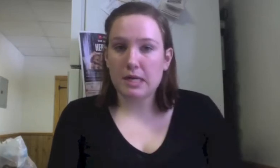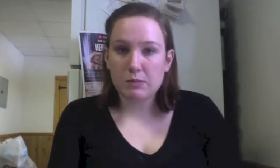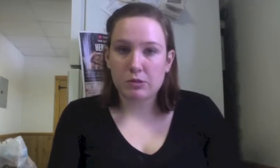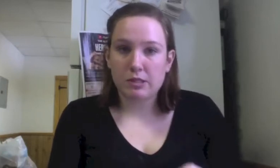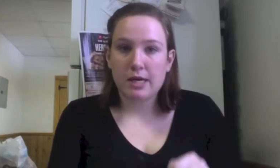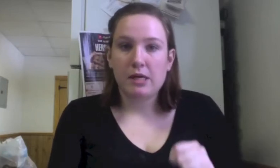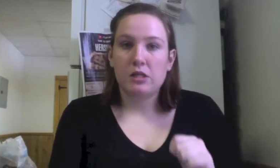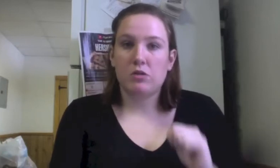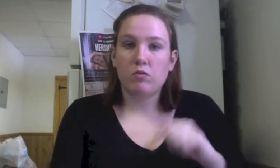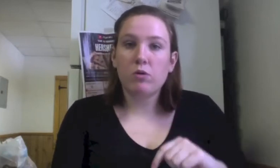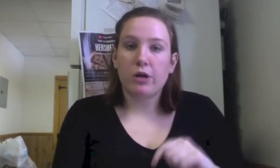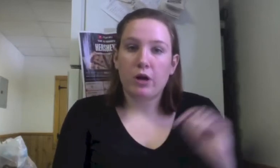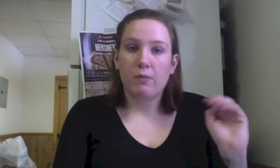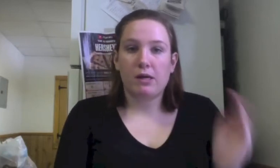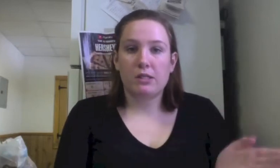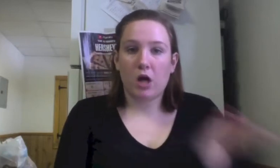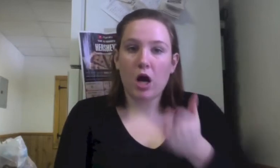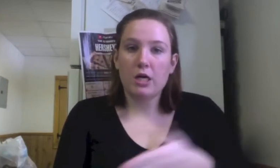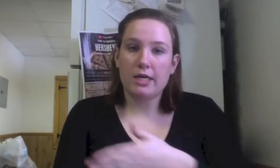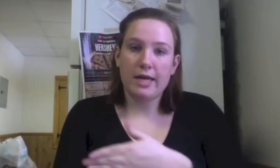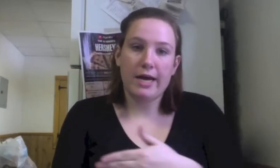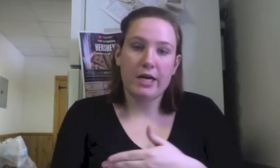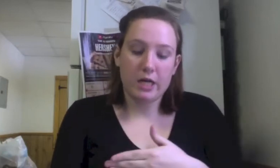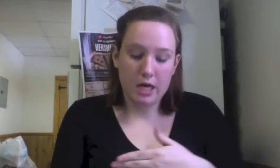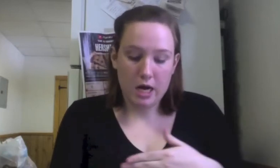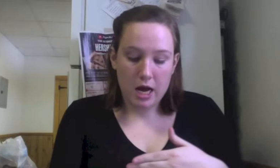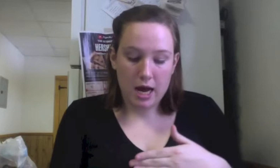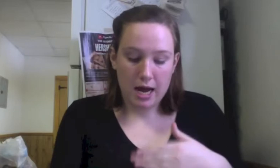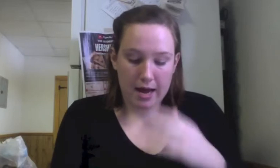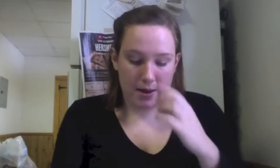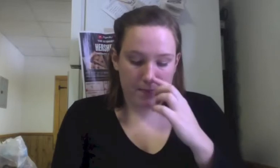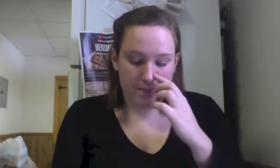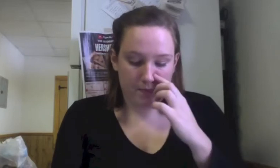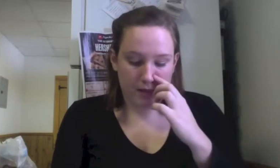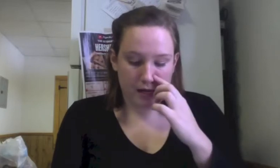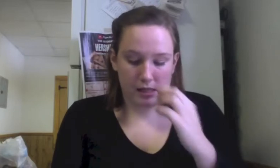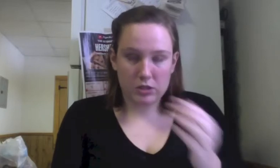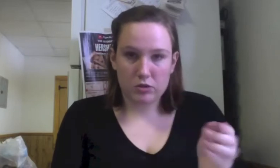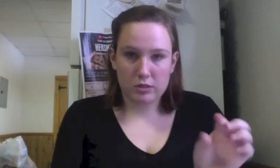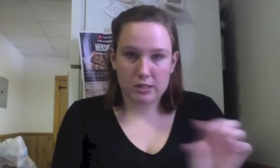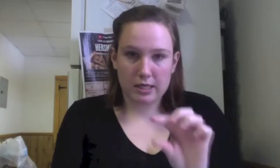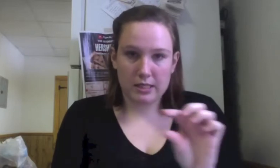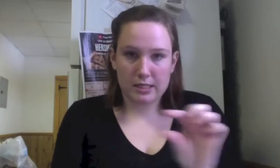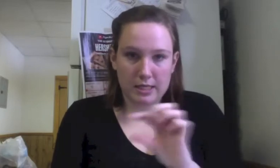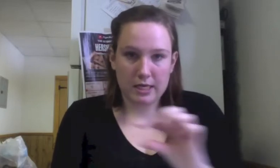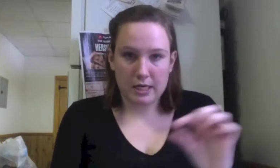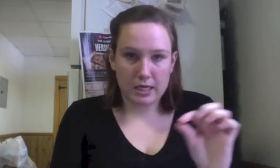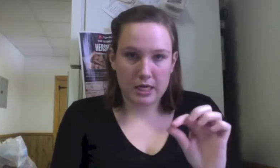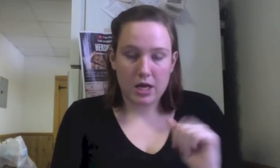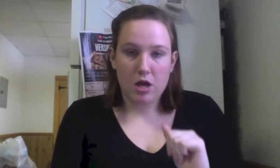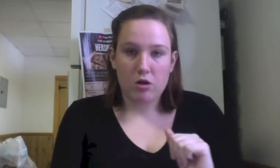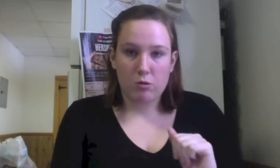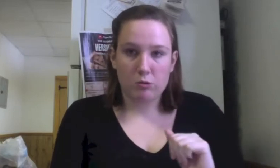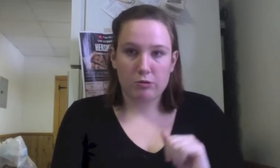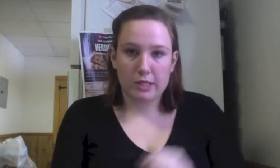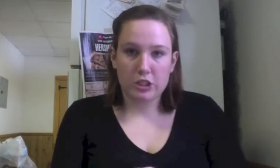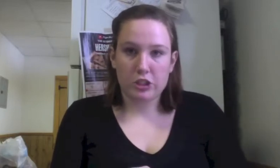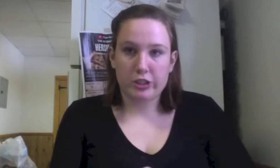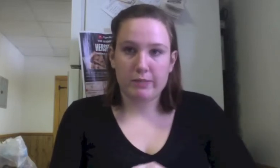decimals is a ruler, because they're already there. And the students can see those relationships, and